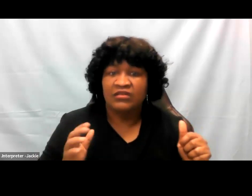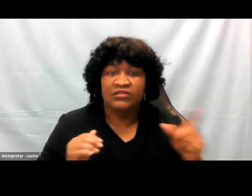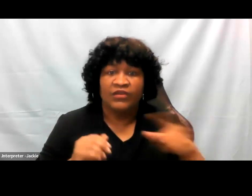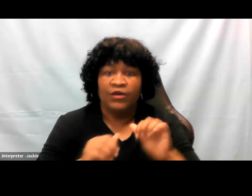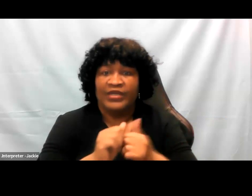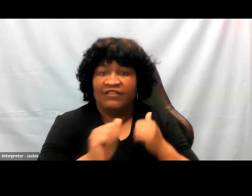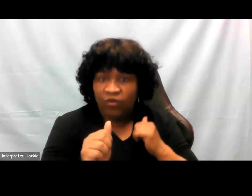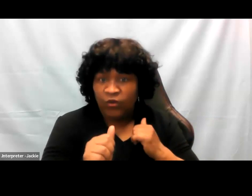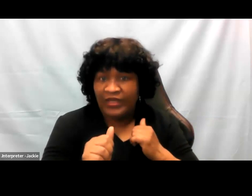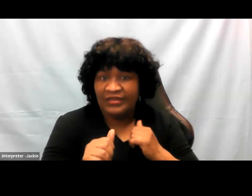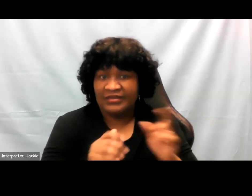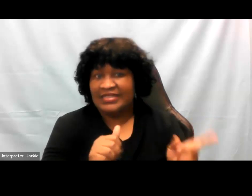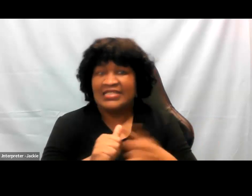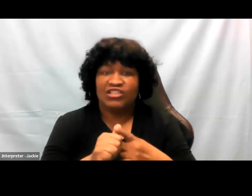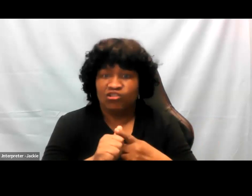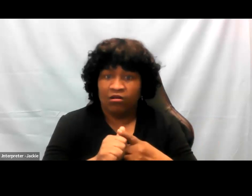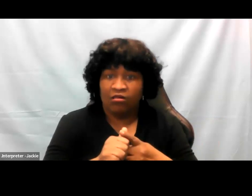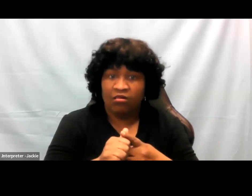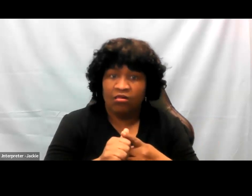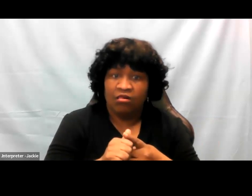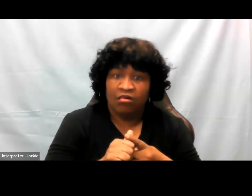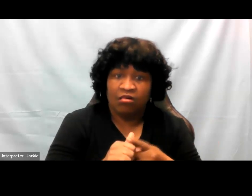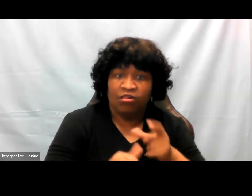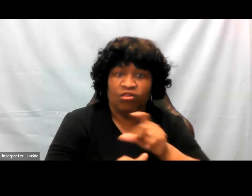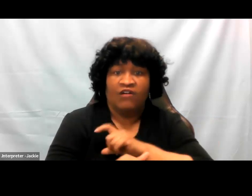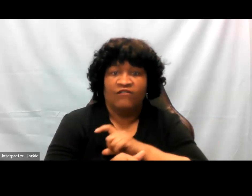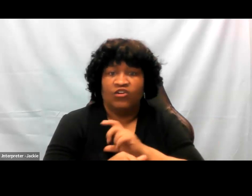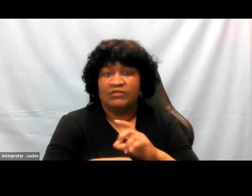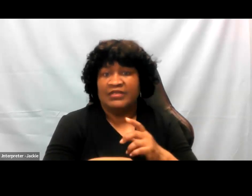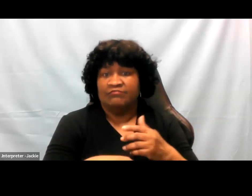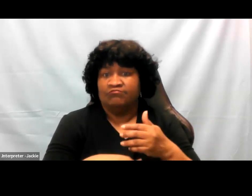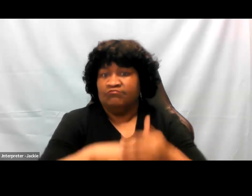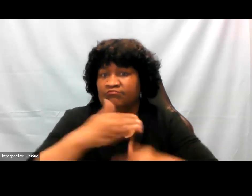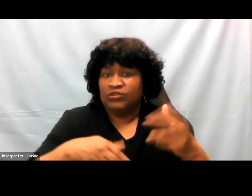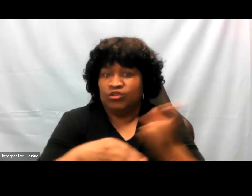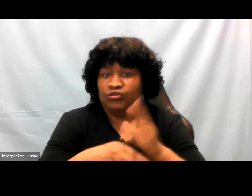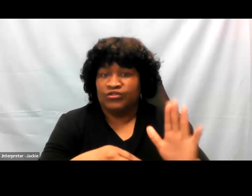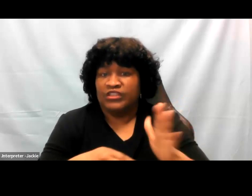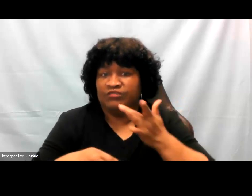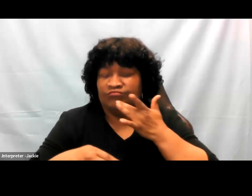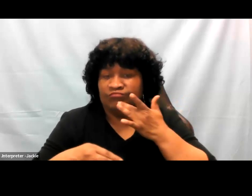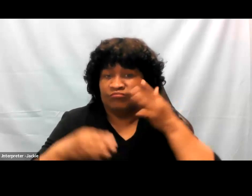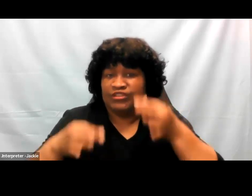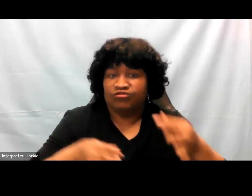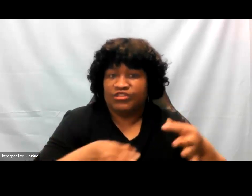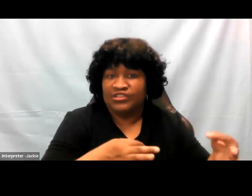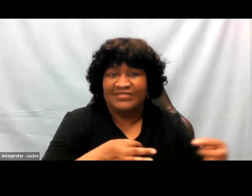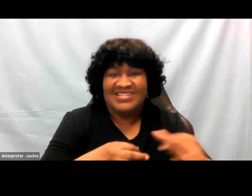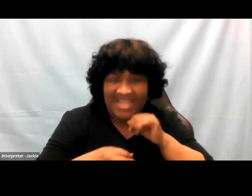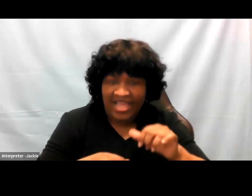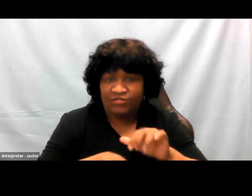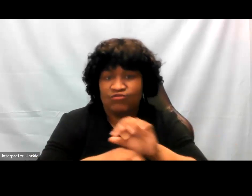enforcement touch, and then to push law enforcement to use that discretion whenever possible not to